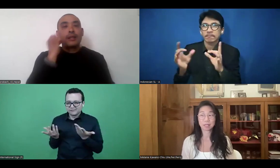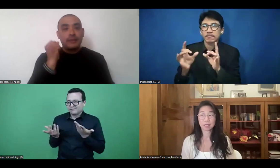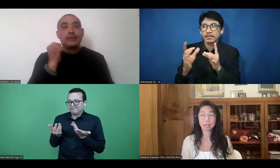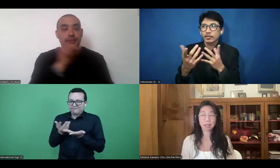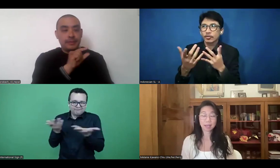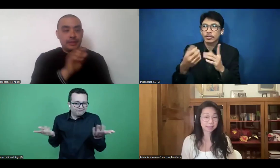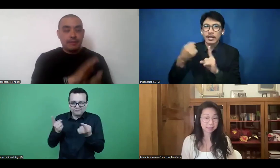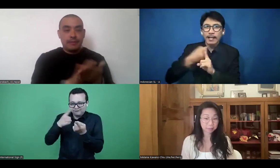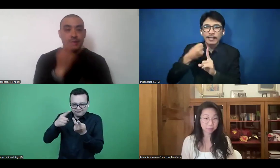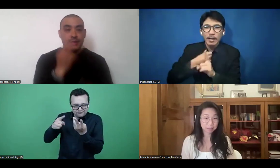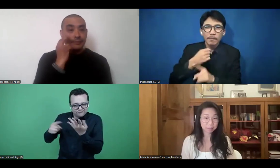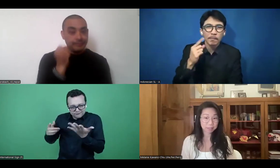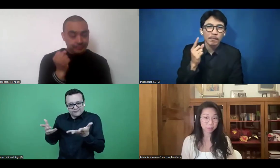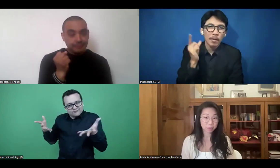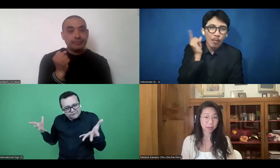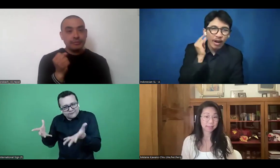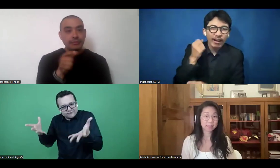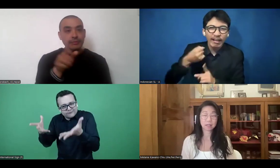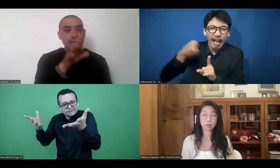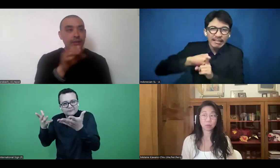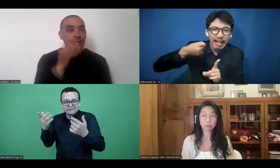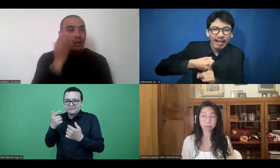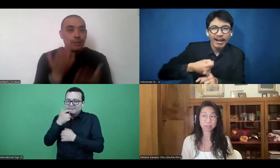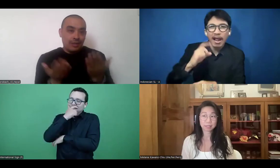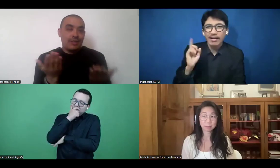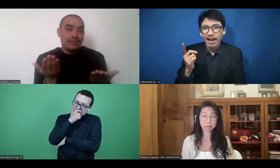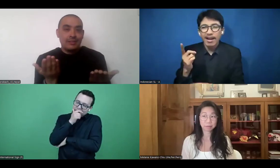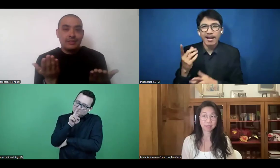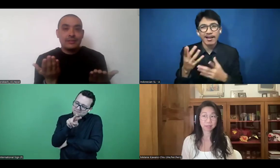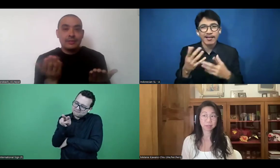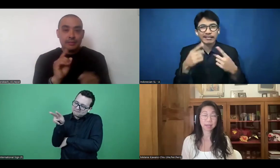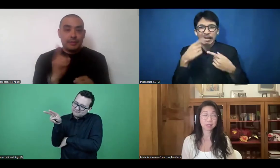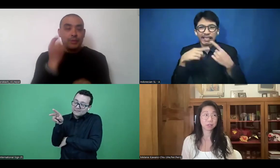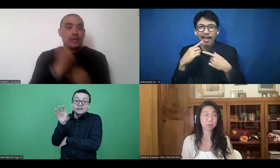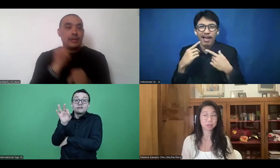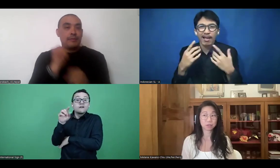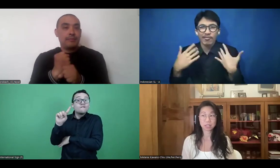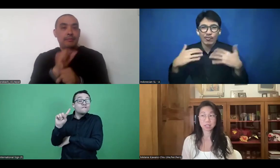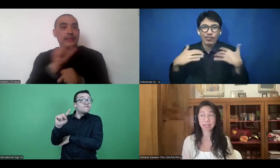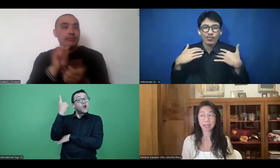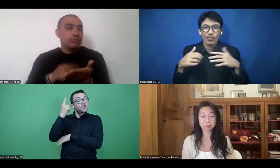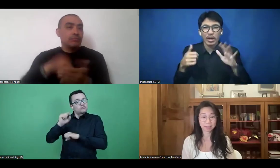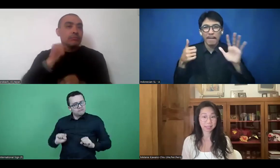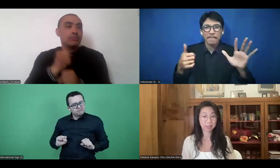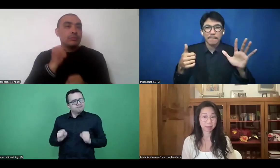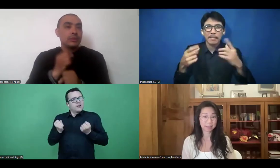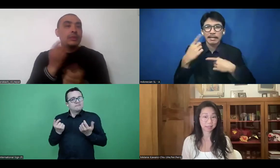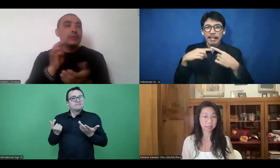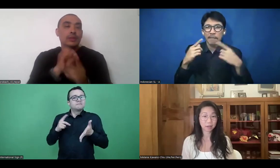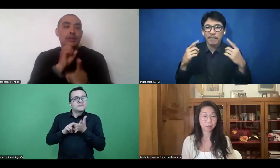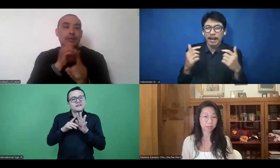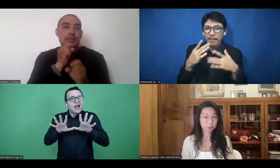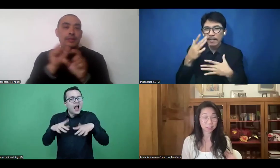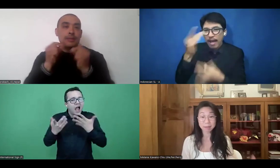factors. As we might not be surprised, the first enabling factor had to do with strategic advocacy